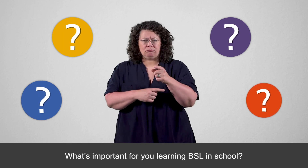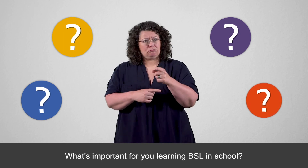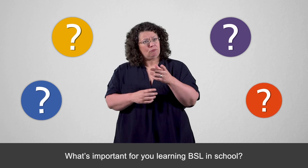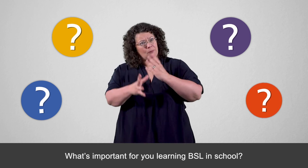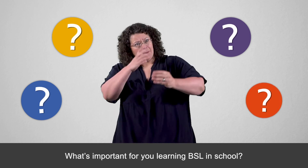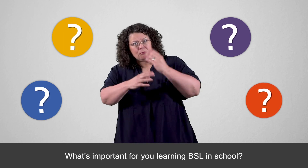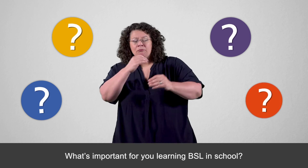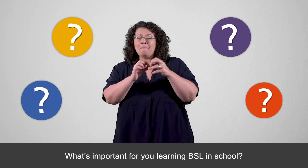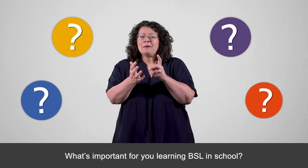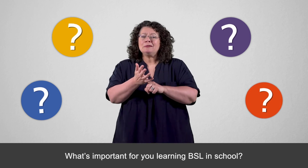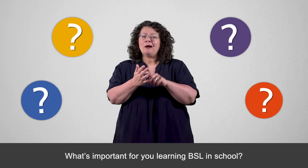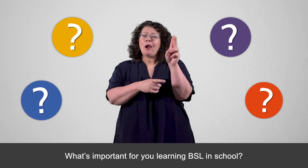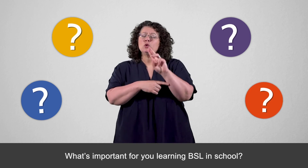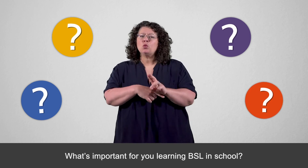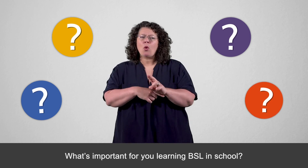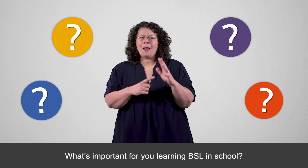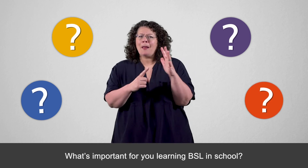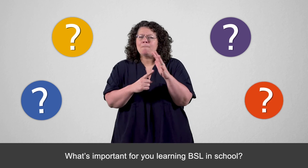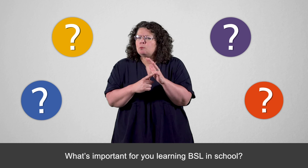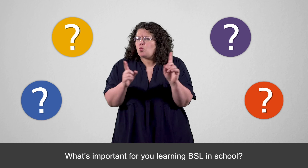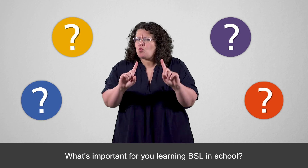What's important for you learning BSL in school?